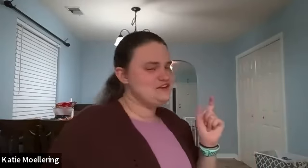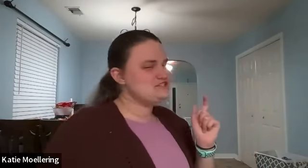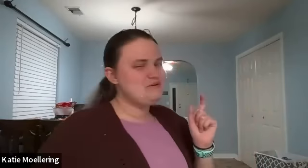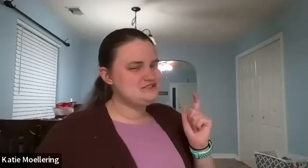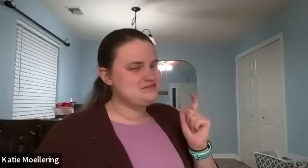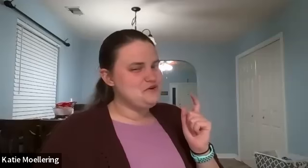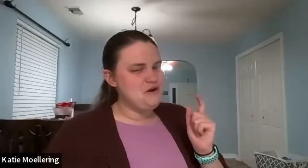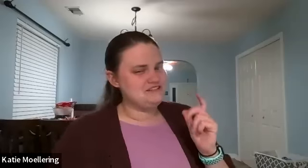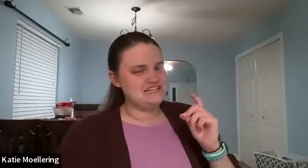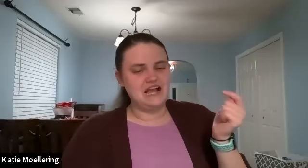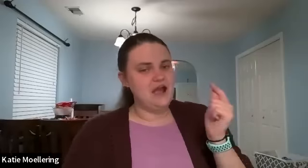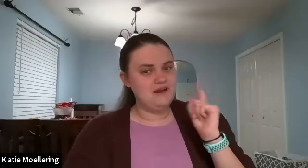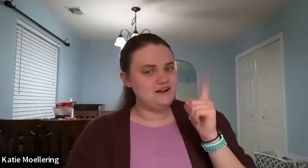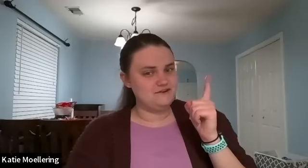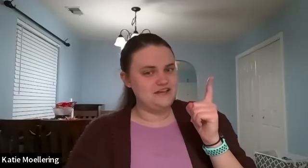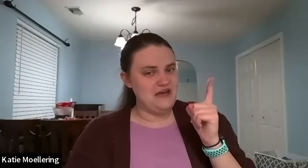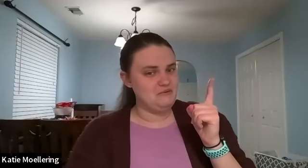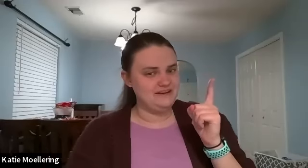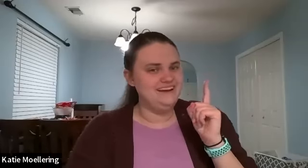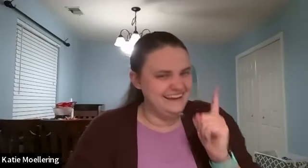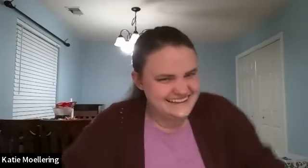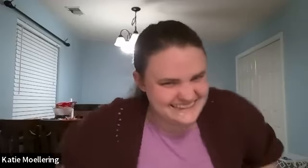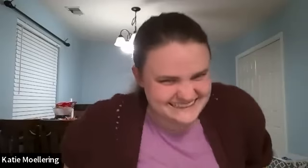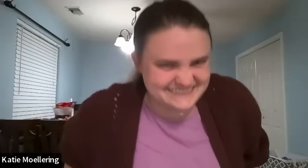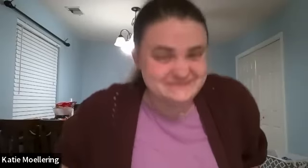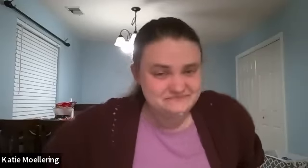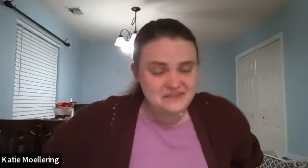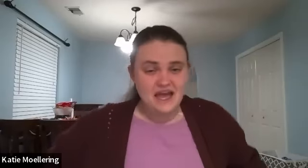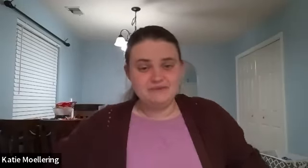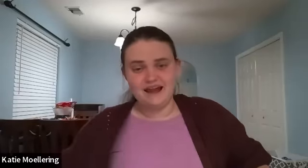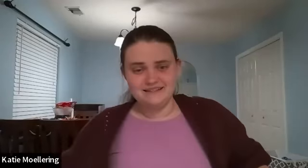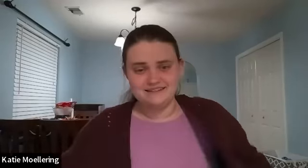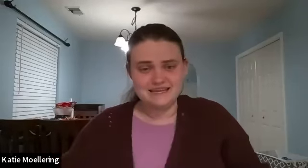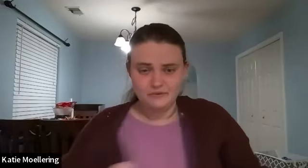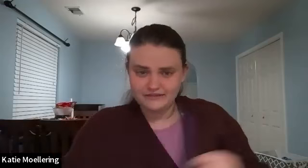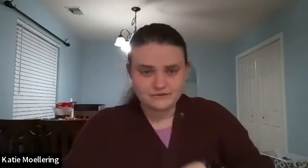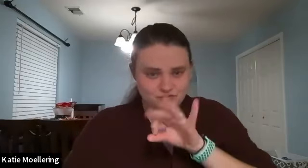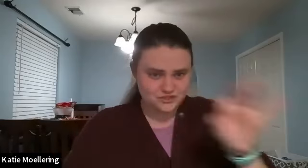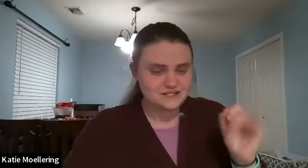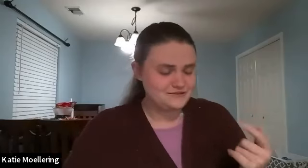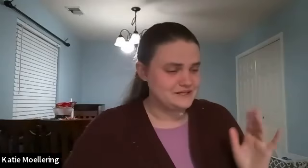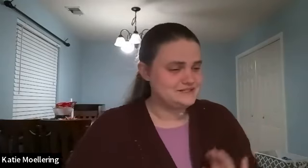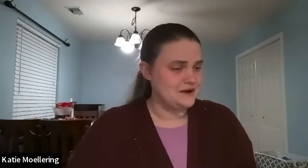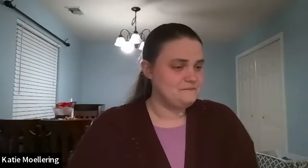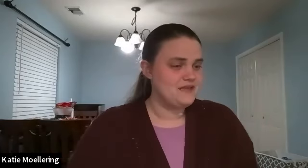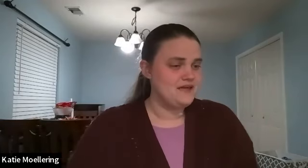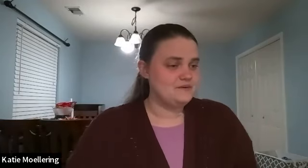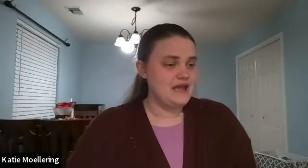There's always those few words that's like, I'm not gonna forget that one. I mean, I did the same way. That was French fries for me. So then we